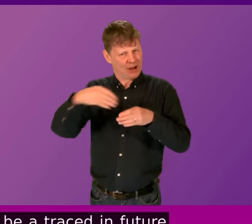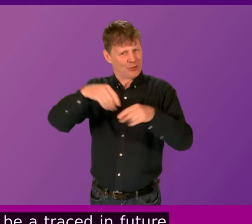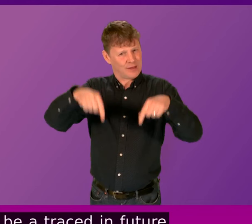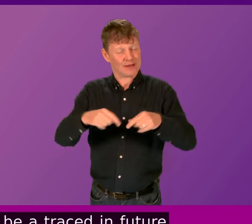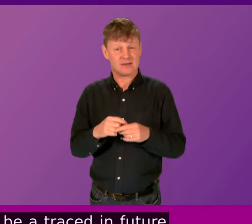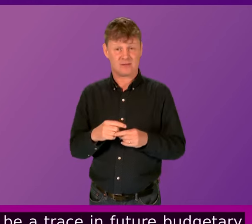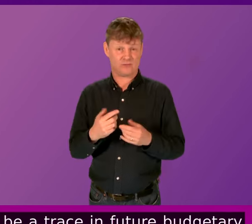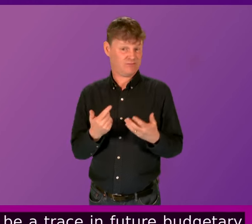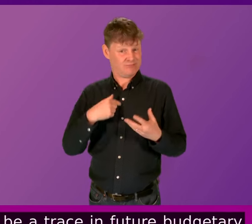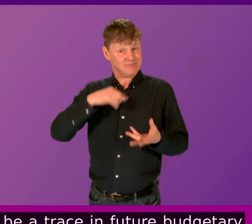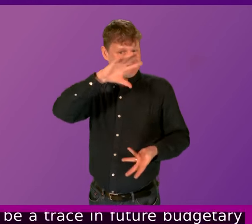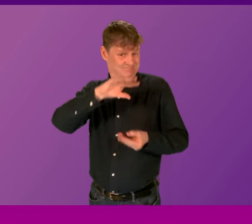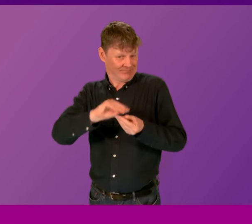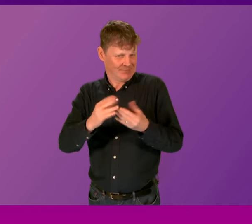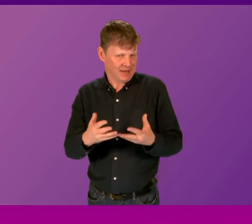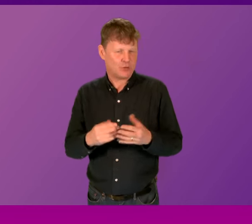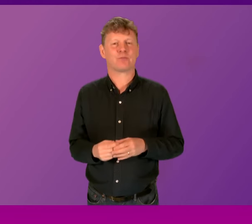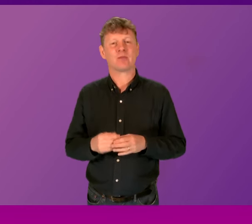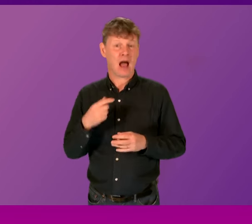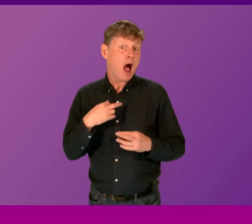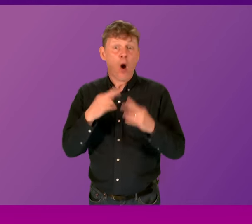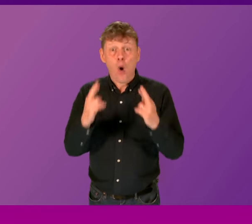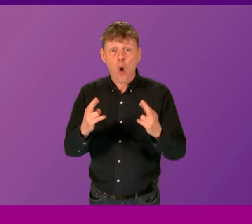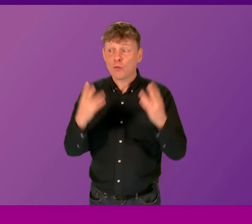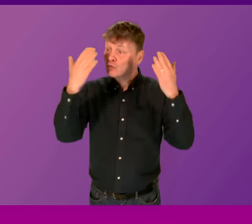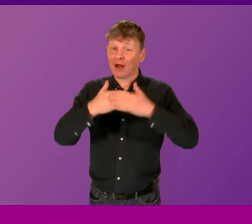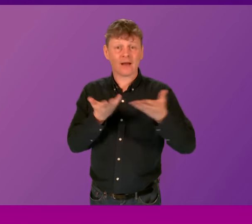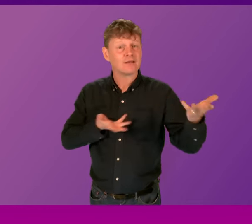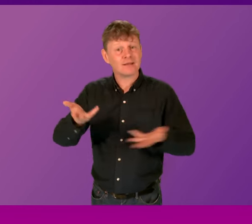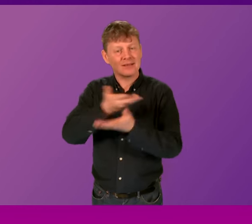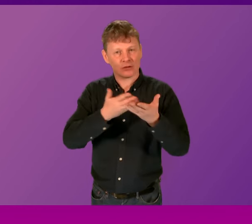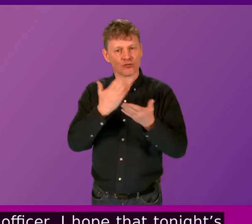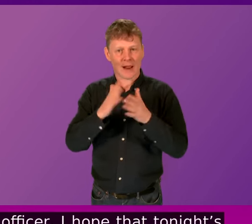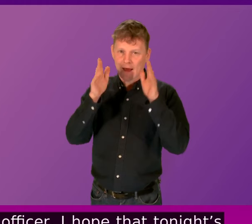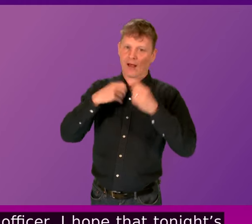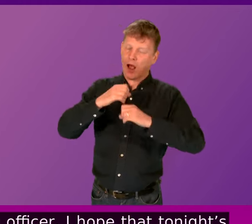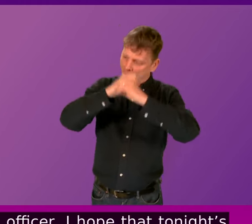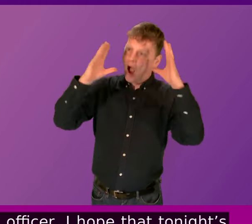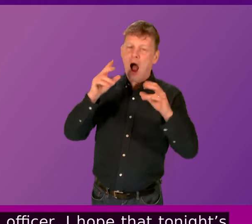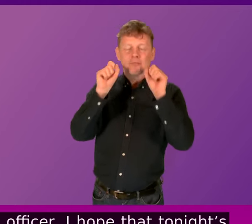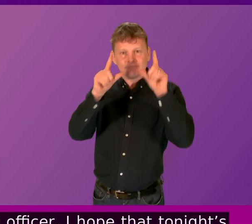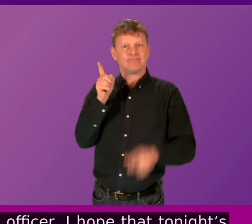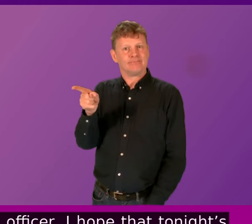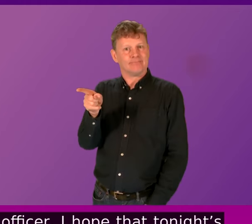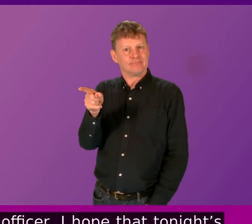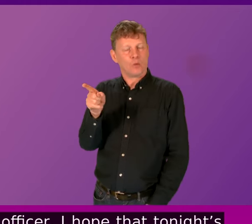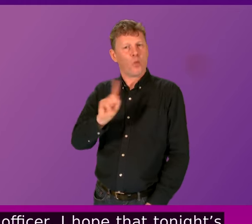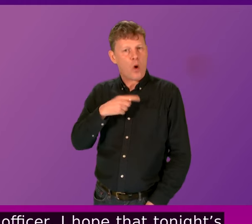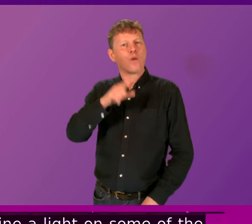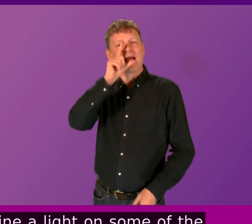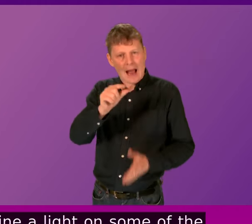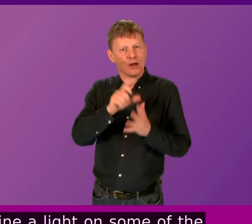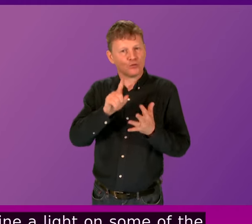in conclusion, Presiding Officer, I hope that tonight's debate has managed to shine a light on some of the things we could do to help our